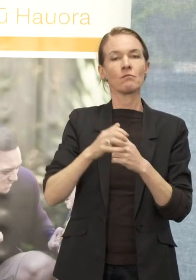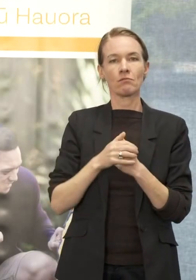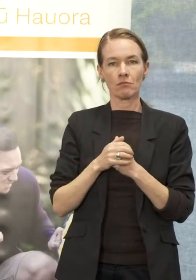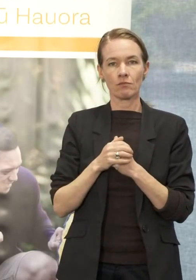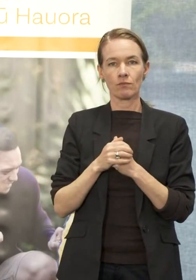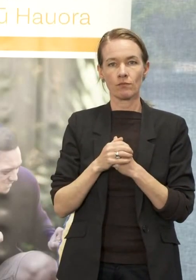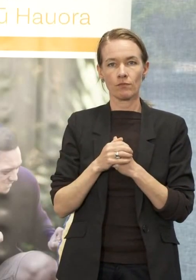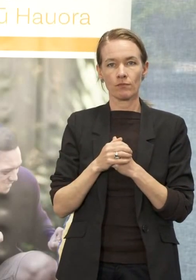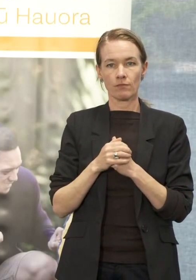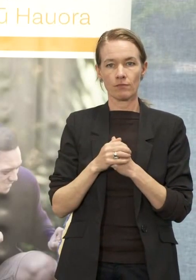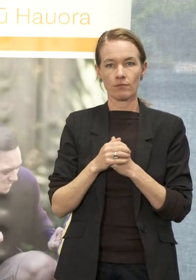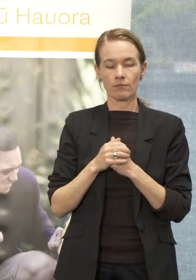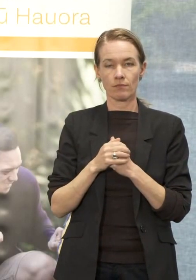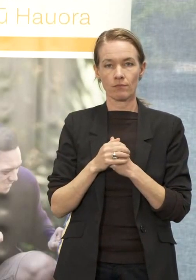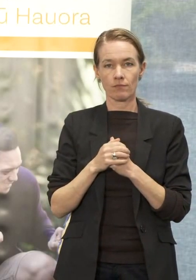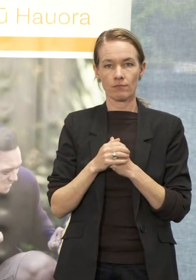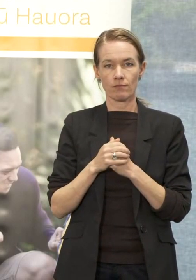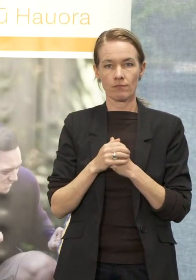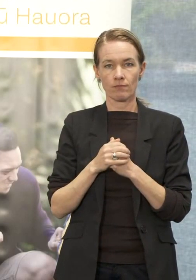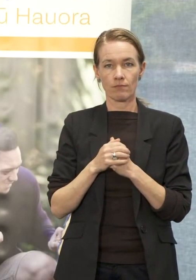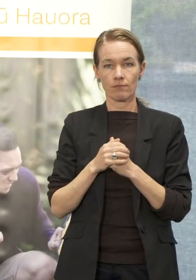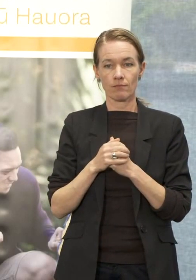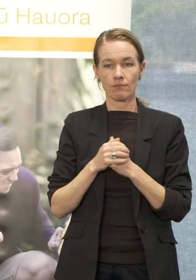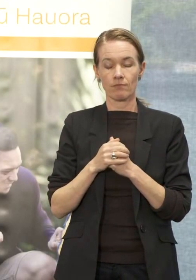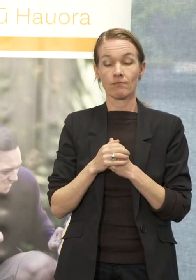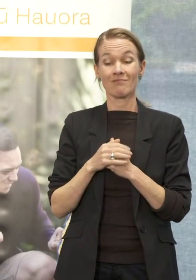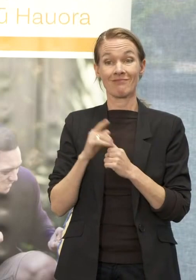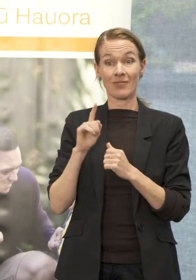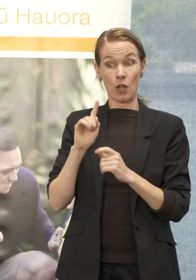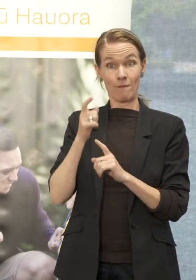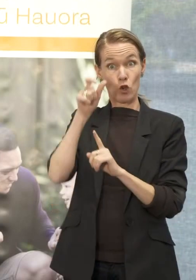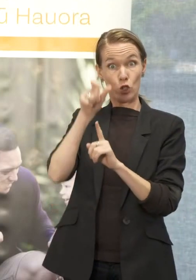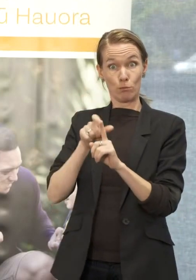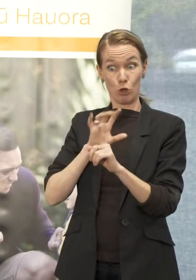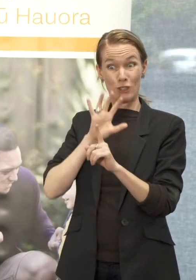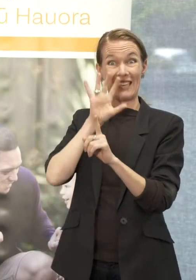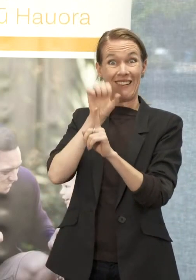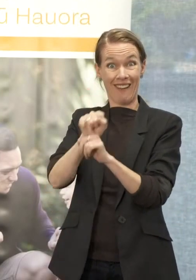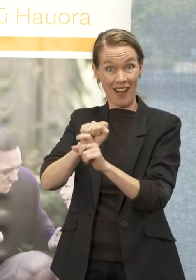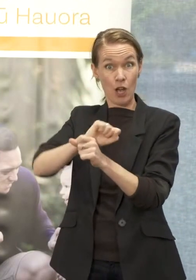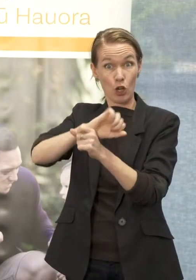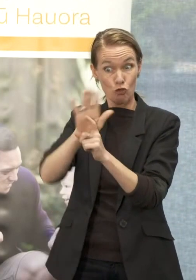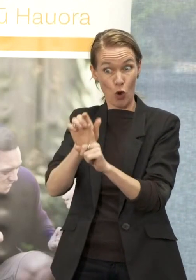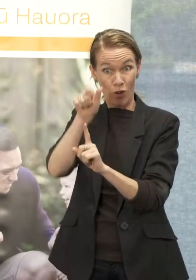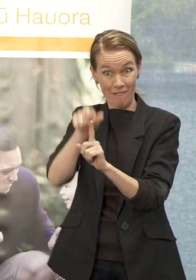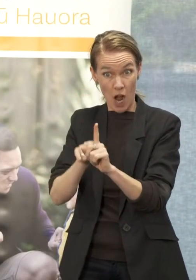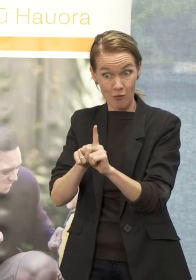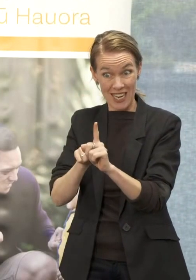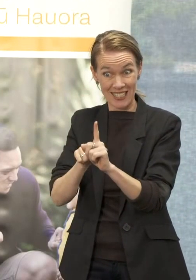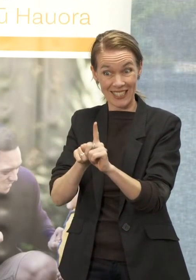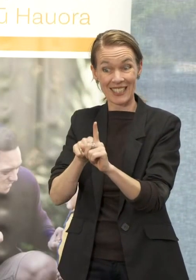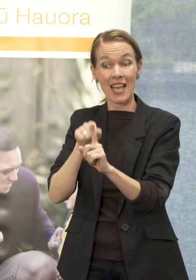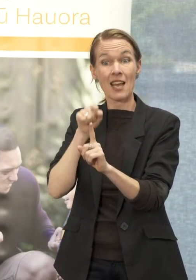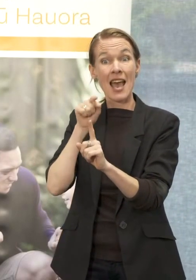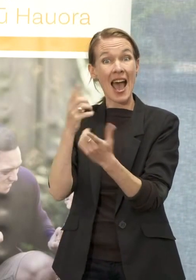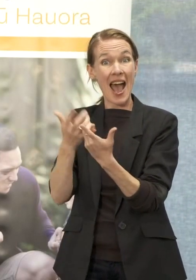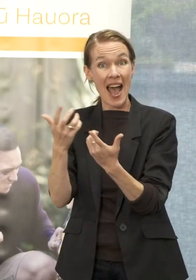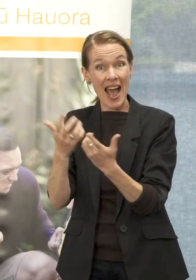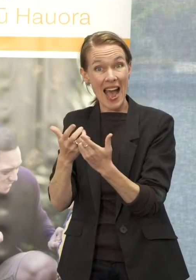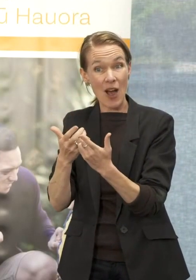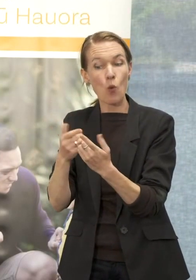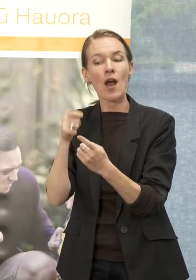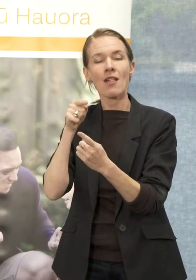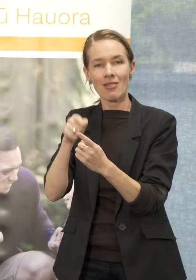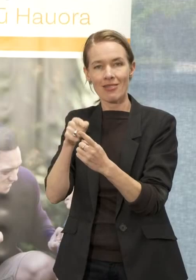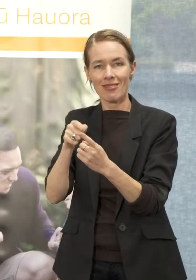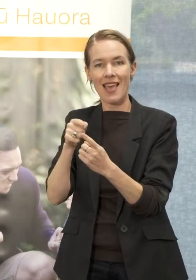As soon as our initial reported case developed symptoms, they went and got a test, despite having tested